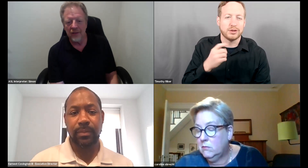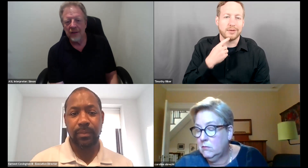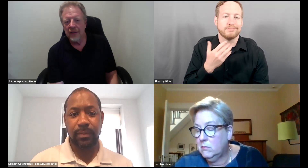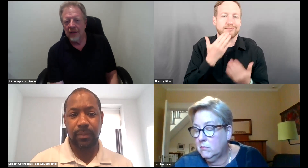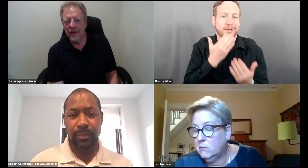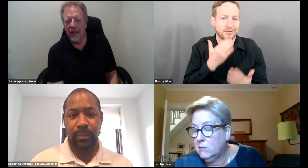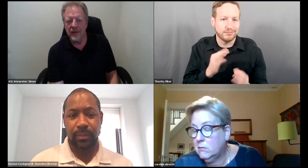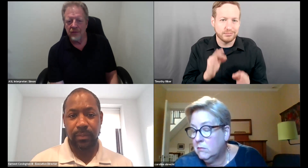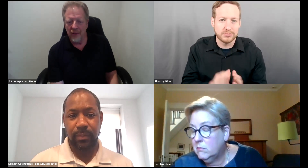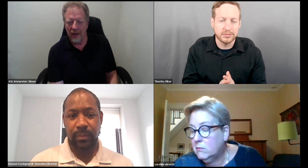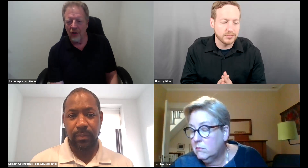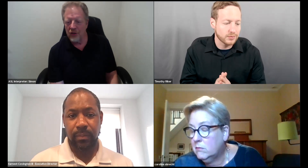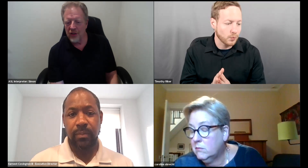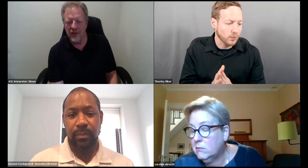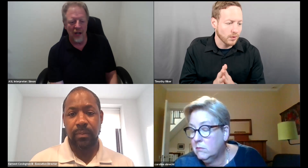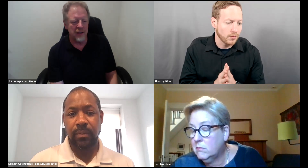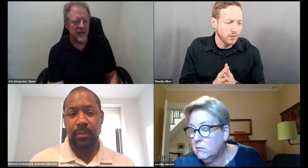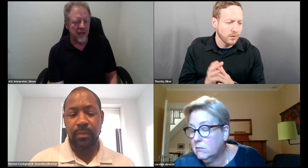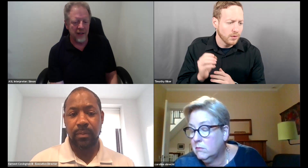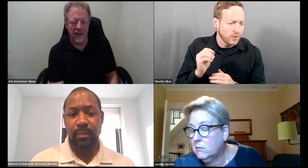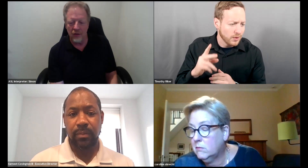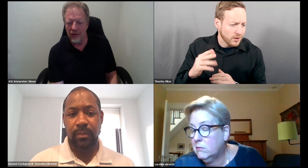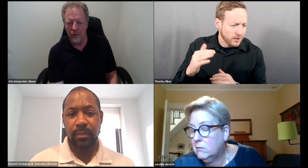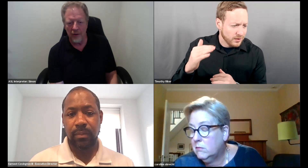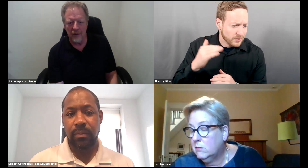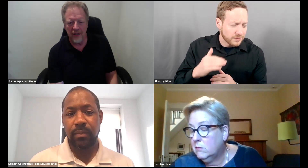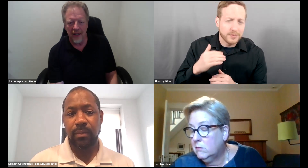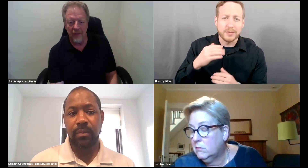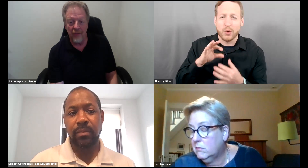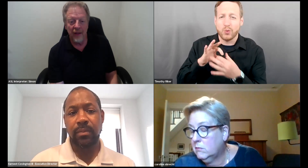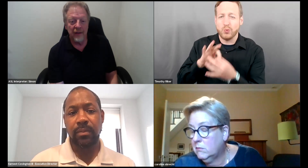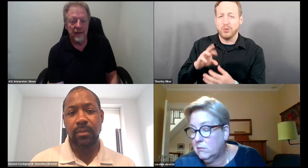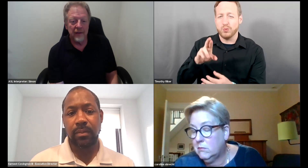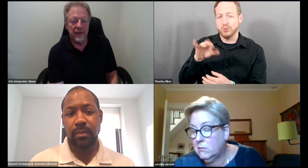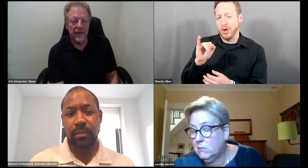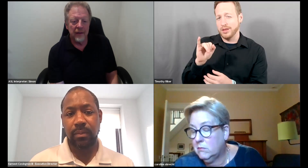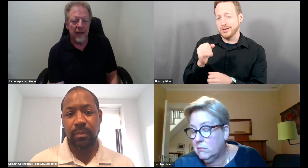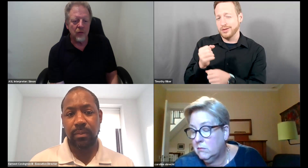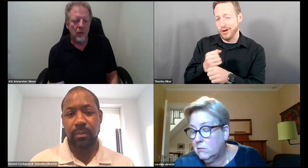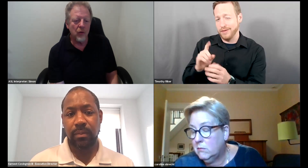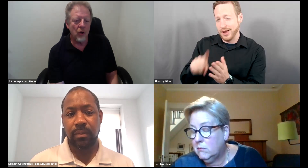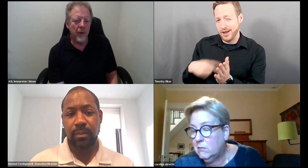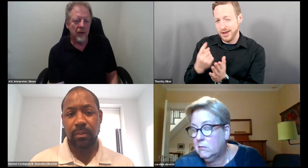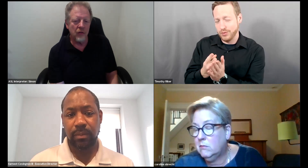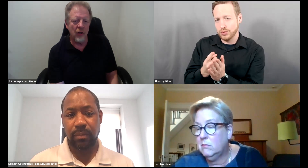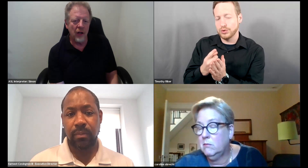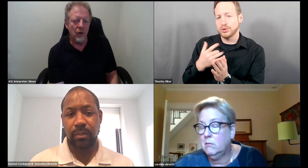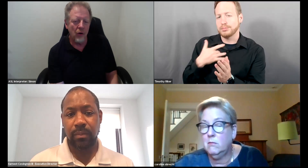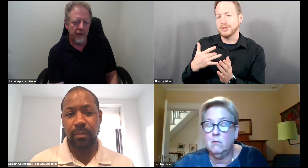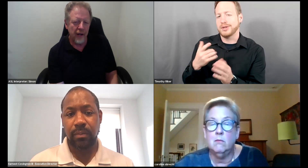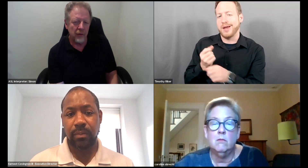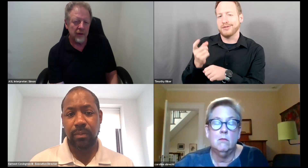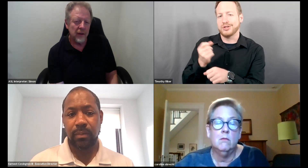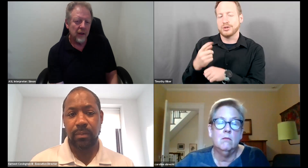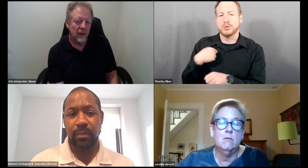that. Yes, and Ernest just acknowledged that and saying thank you to everyone. Okay. Next, when we talk about the Rhode Island